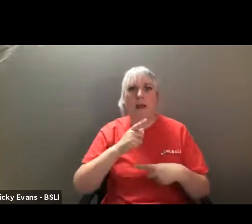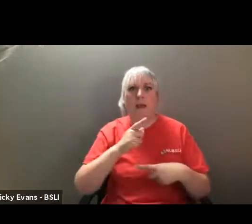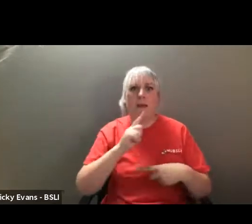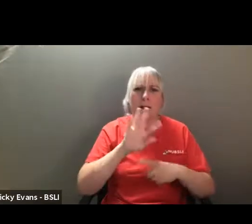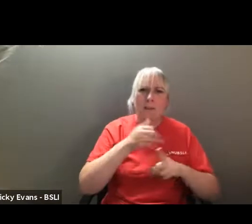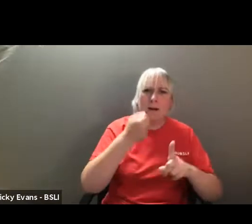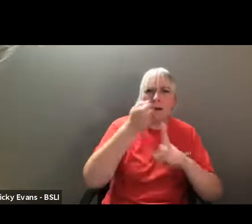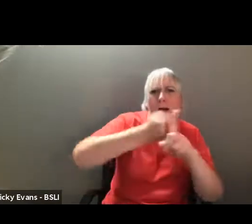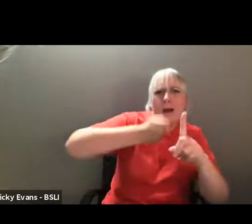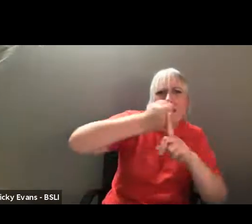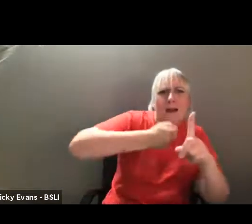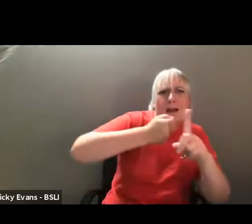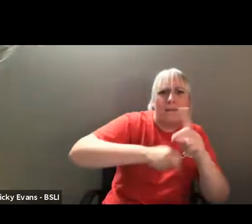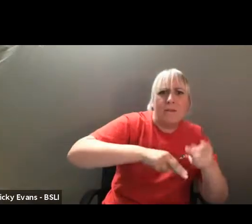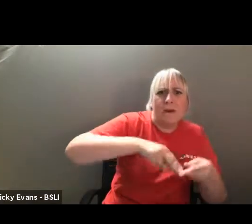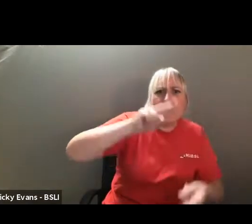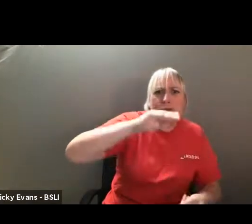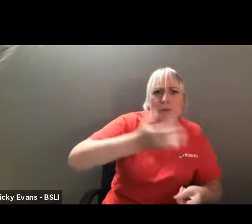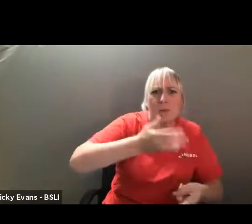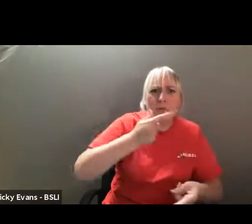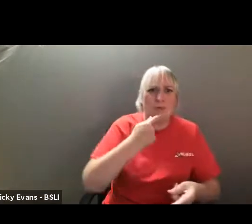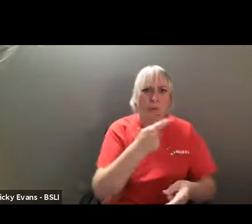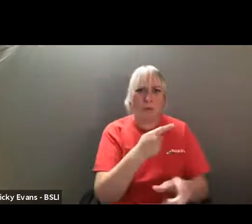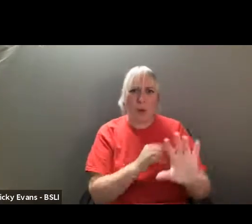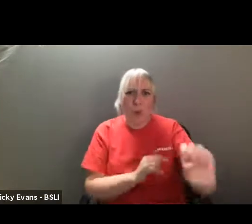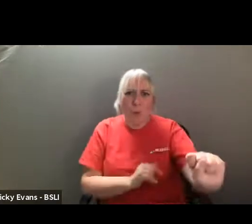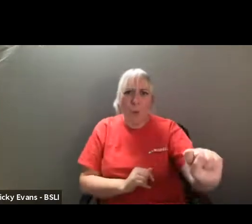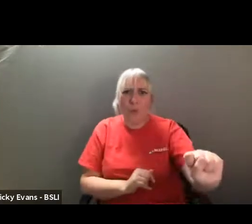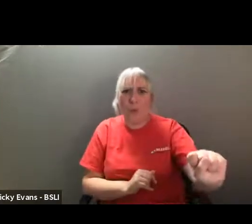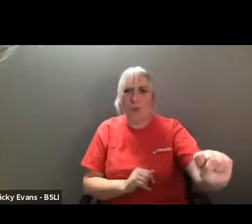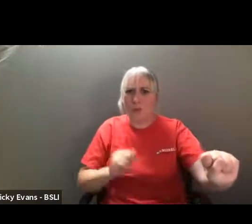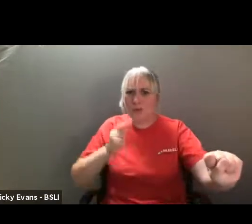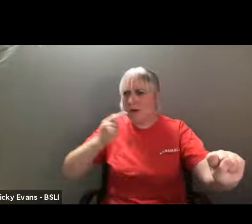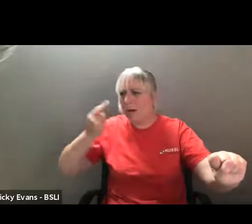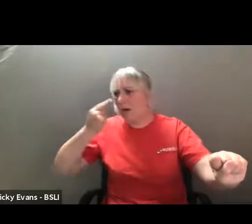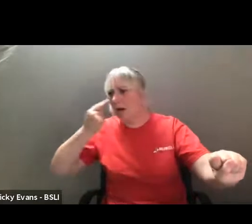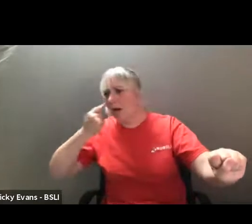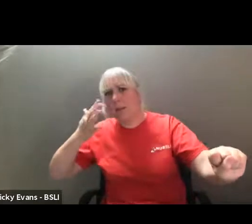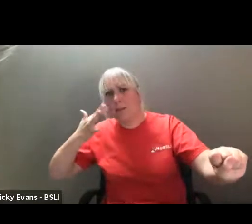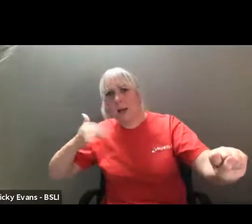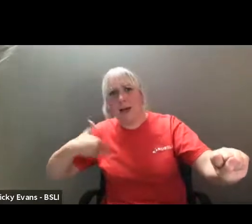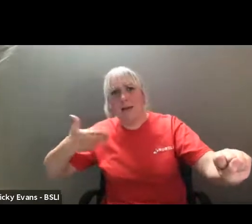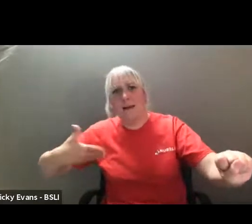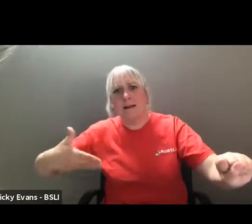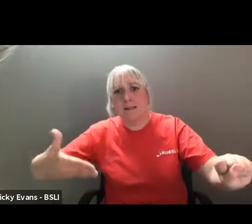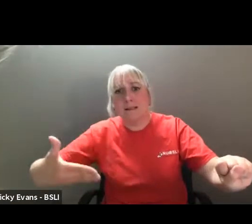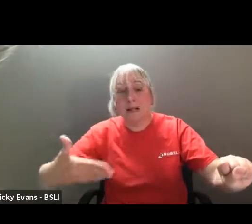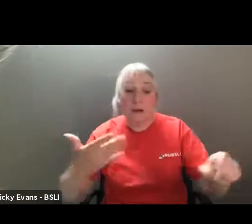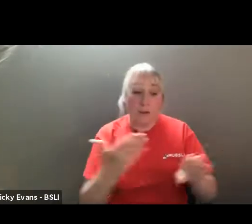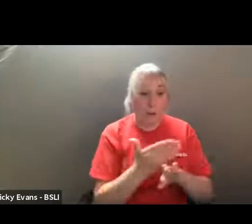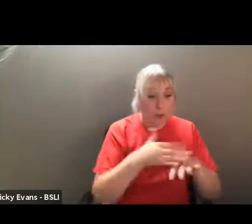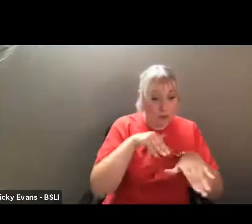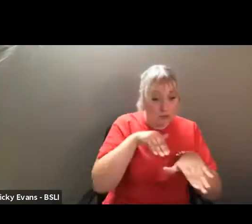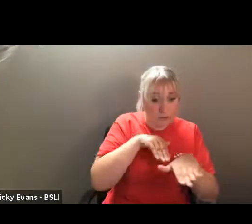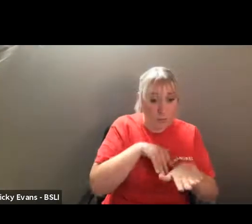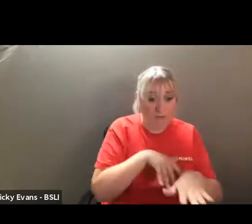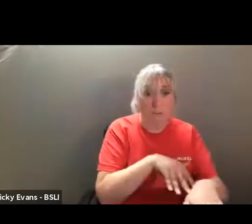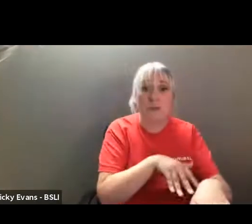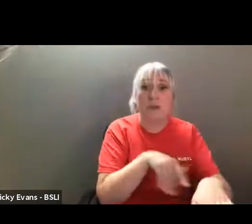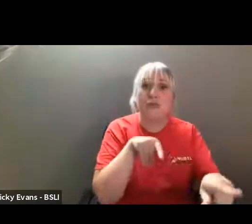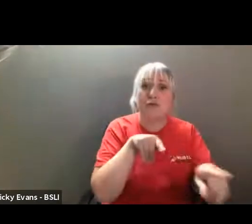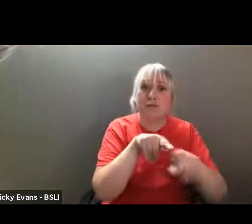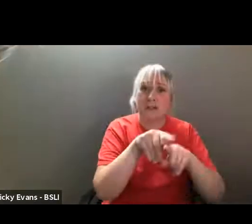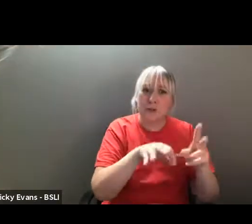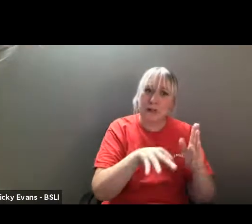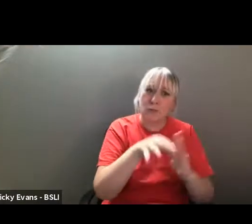for higher wages. So partly because in the workers' movement, as the fight to gain an increased